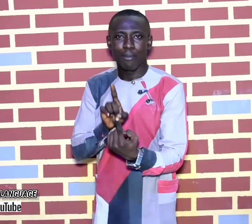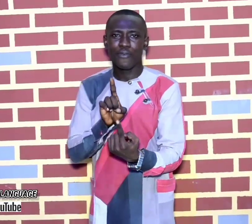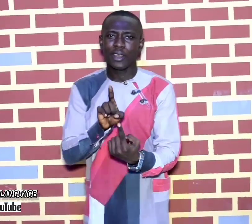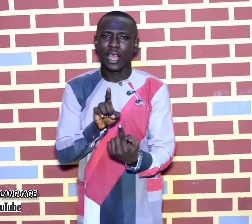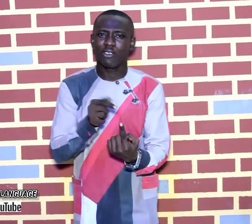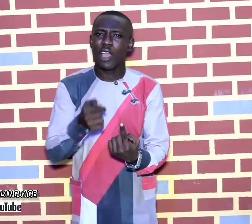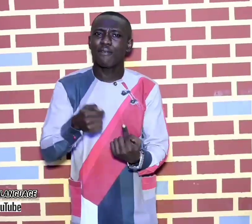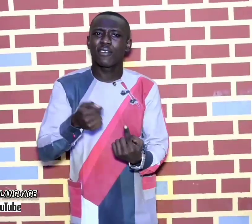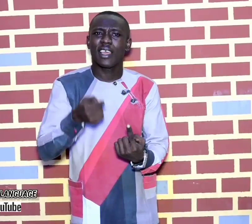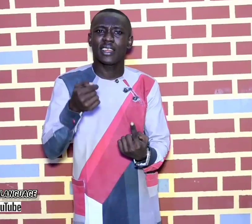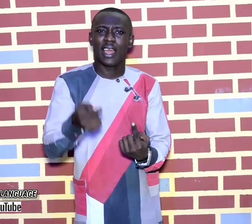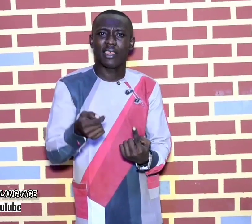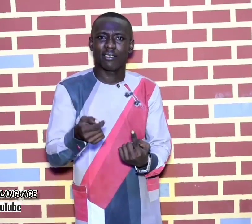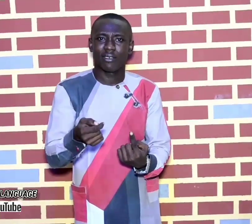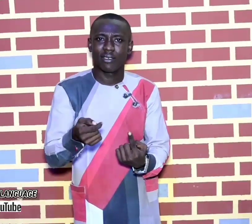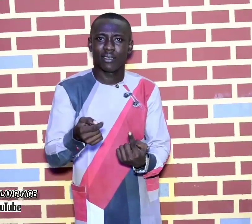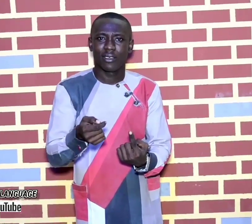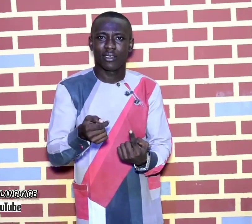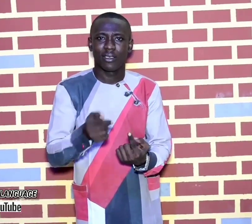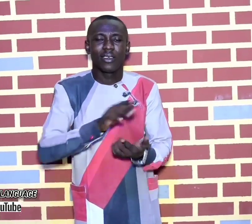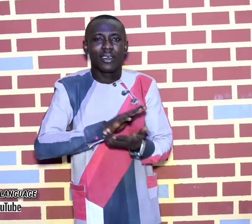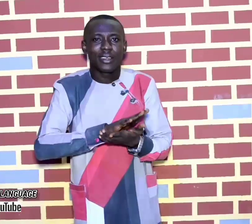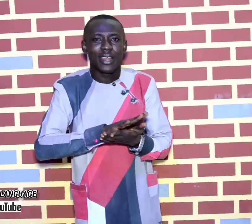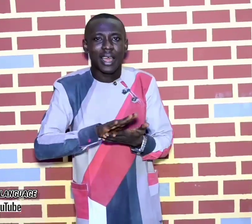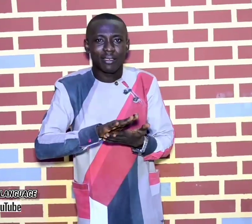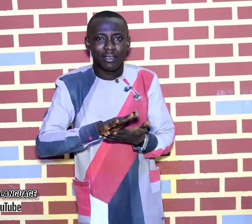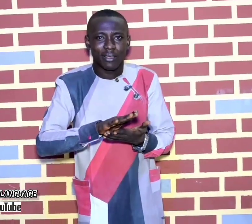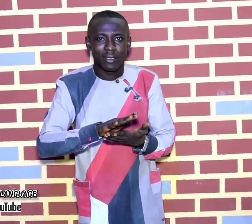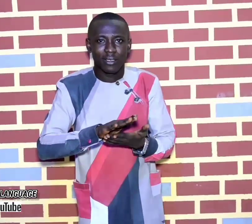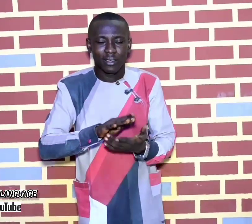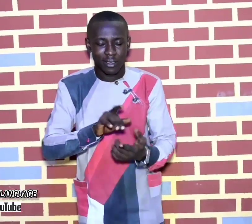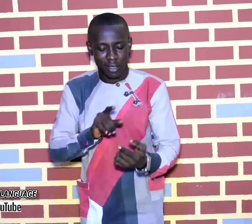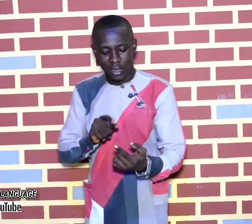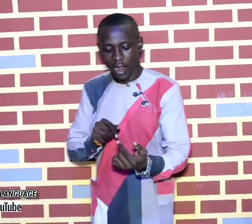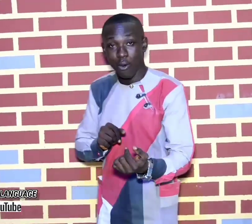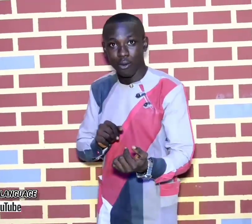Before that, you have to sign nice. Nice.